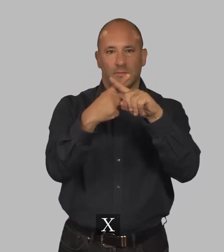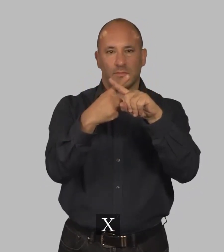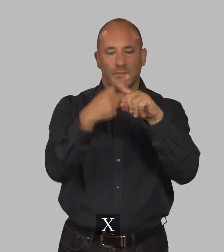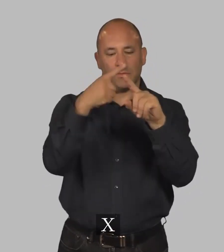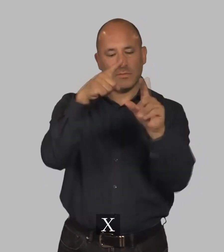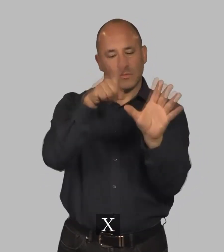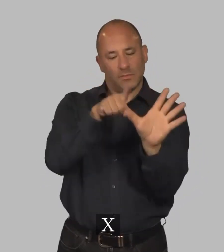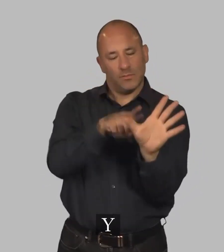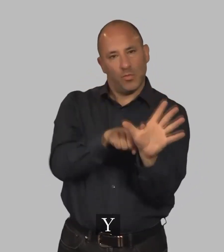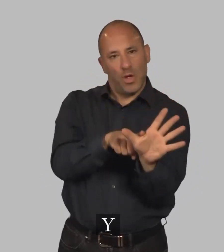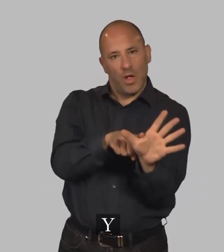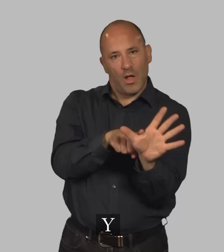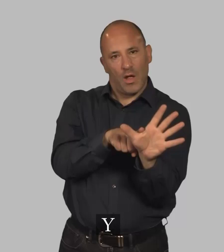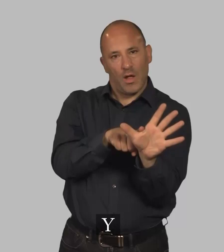X, Y,